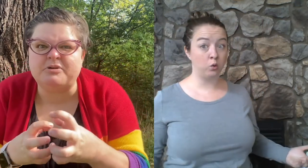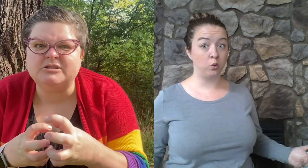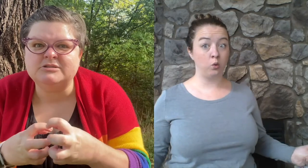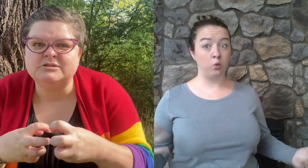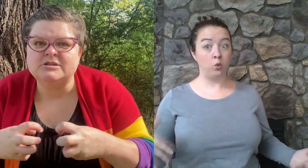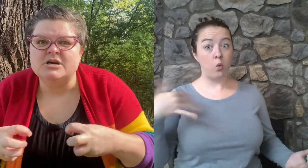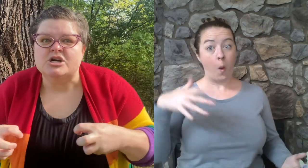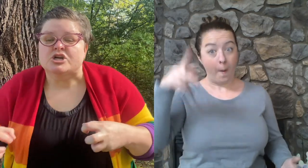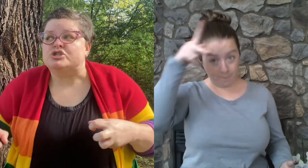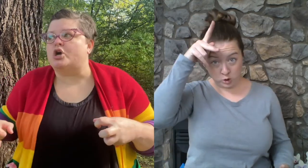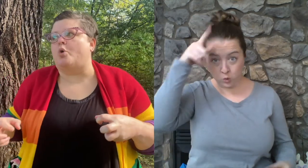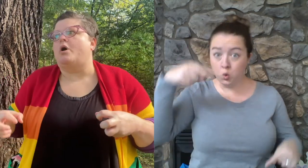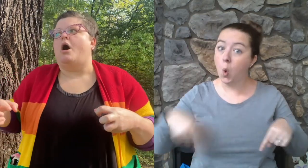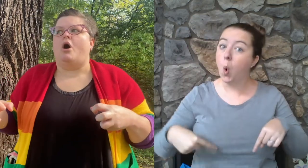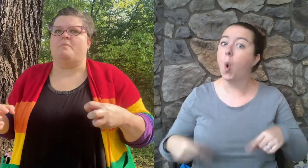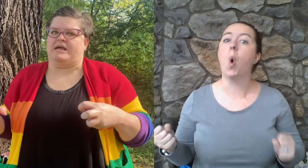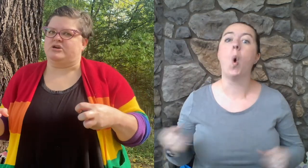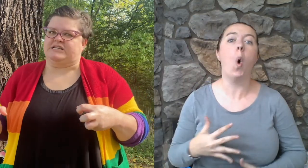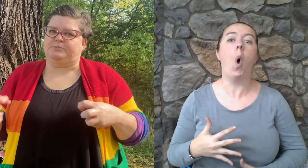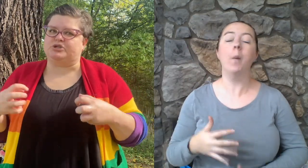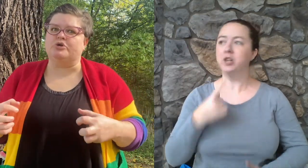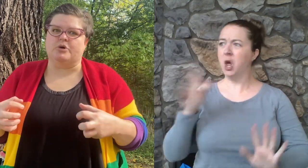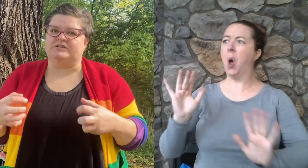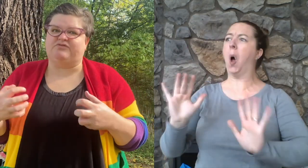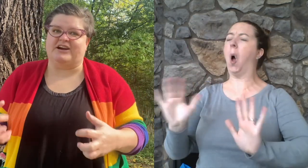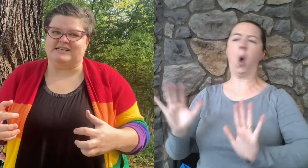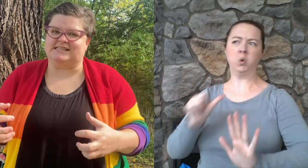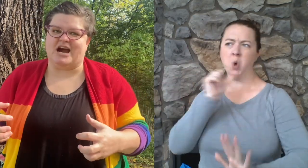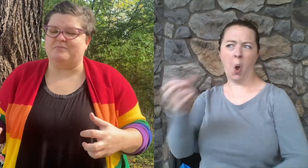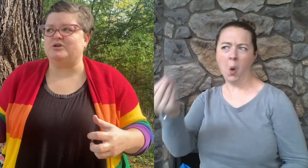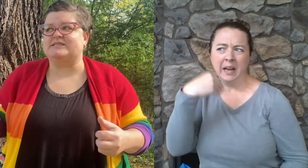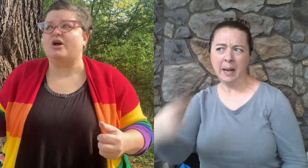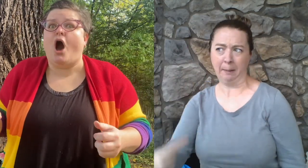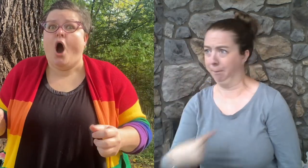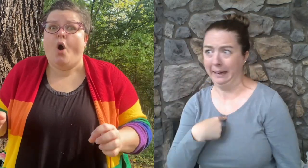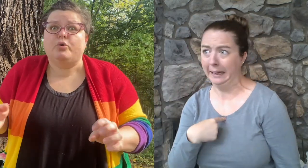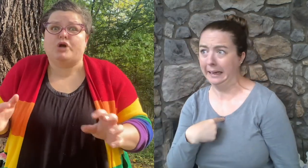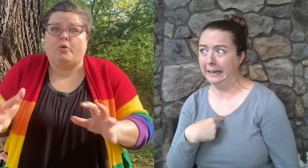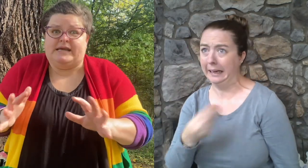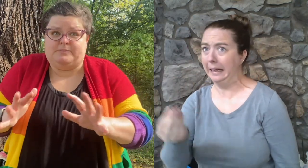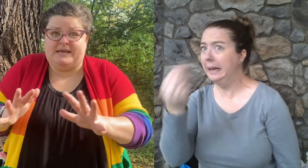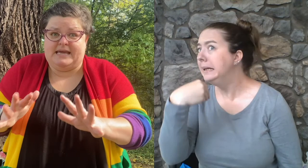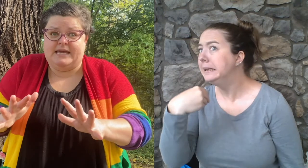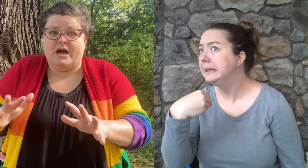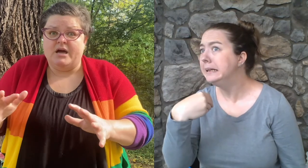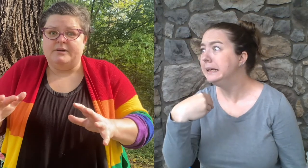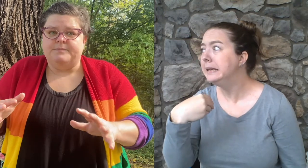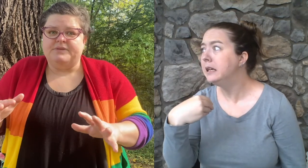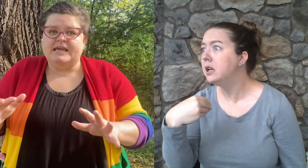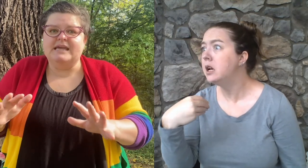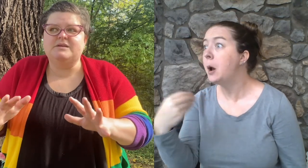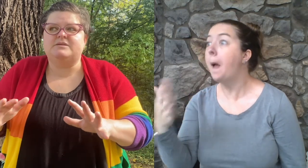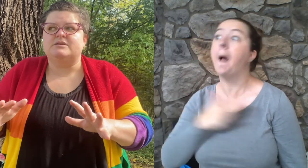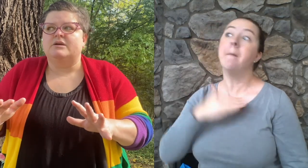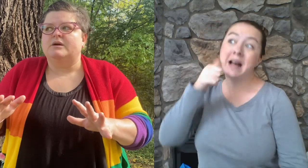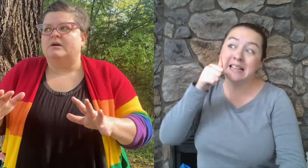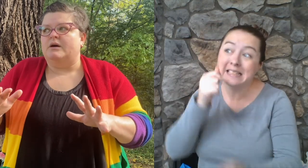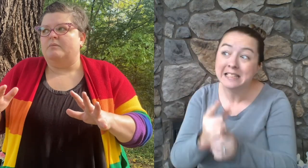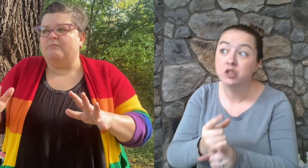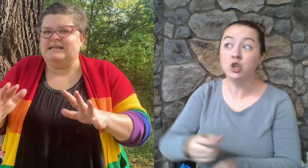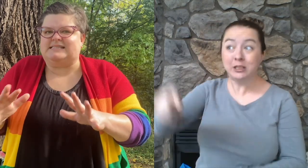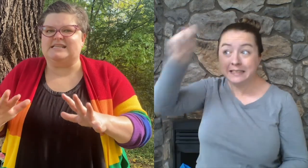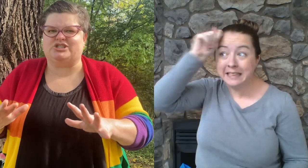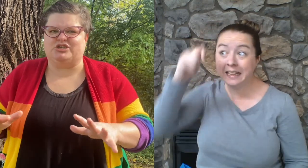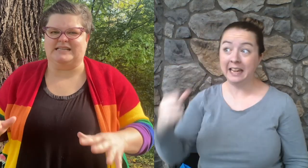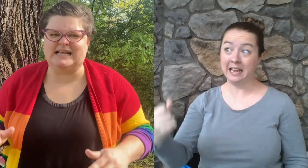up. So, oh my goodness, Petunia was very scared. And Petunia said, oh, don't eat me. Eat